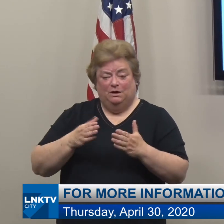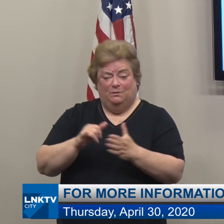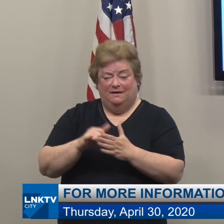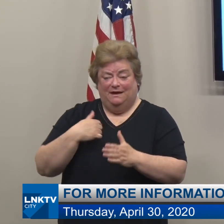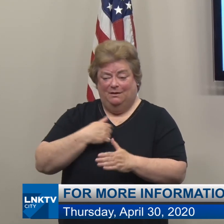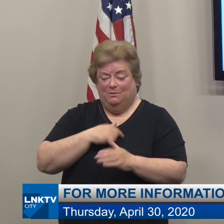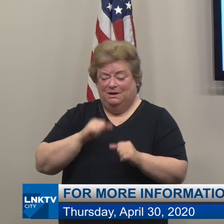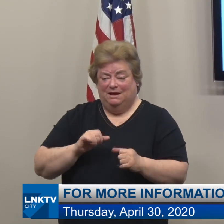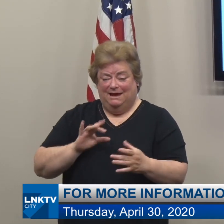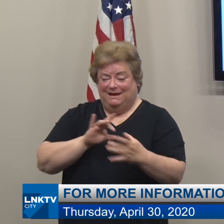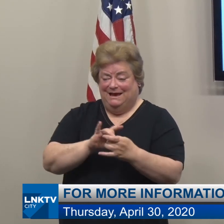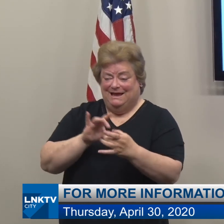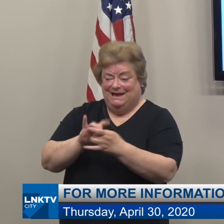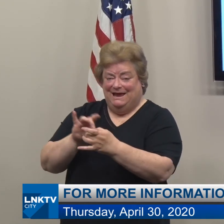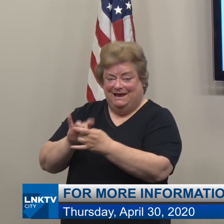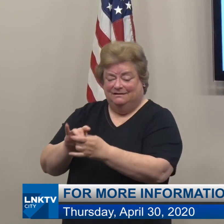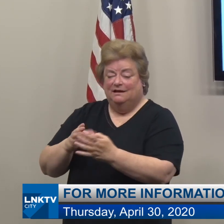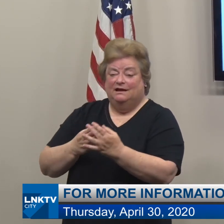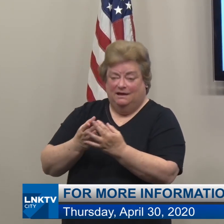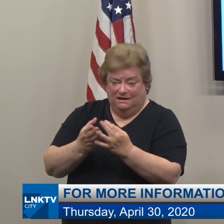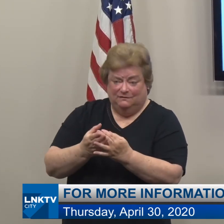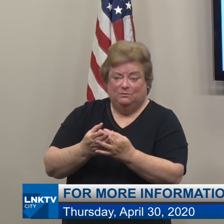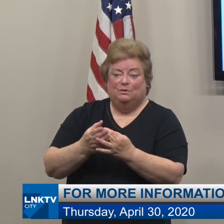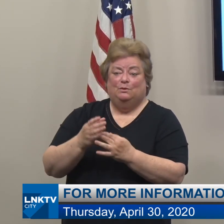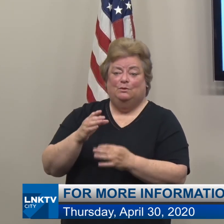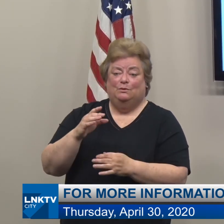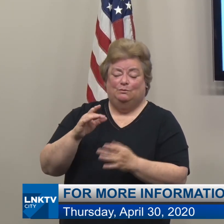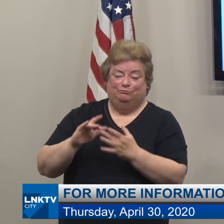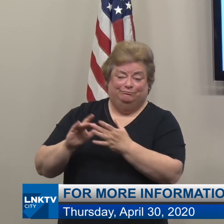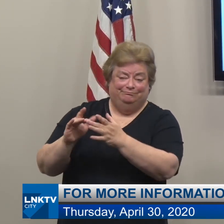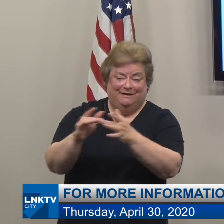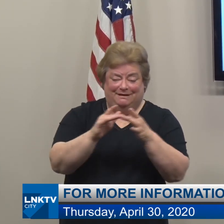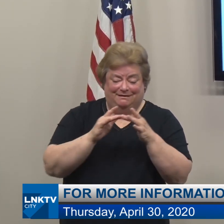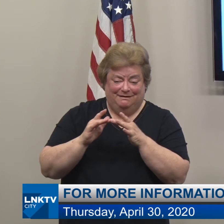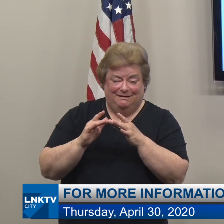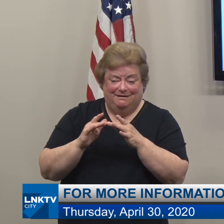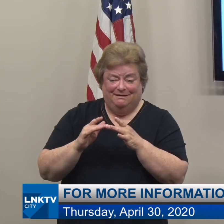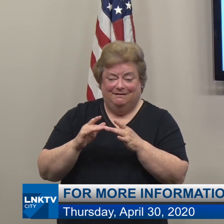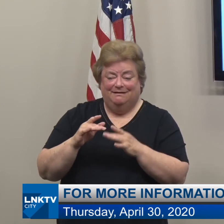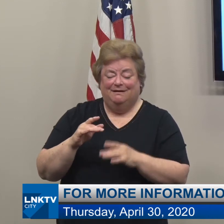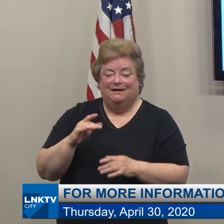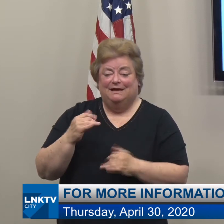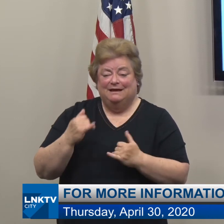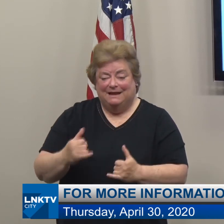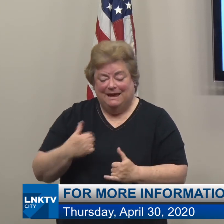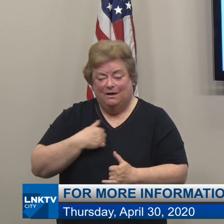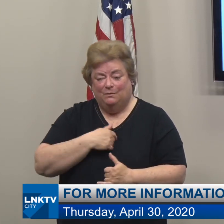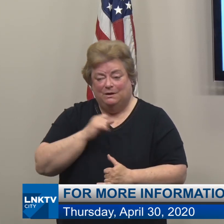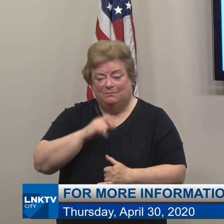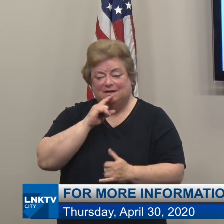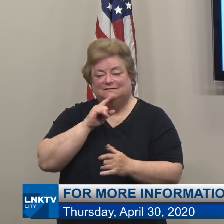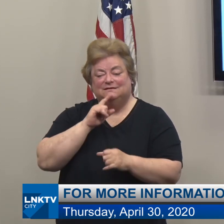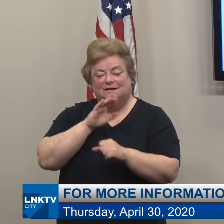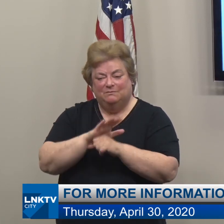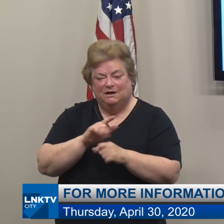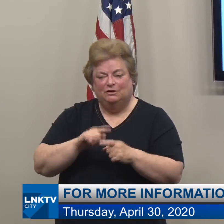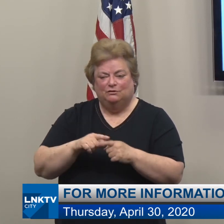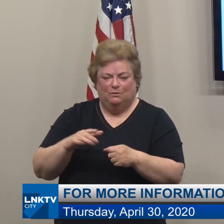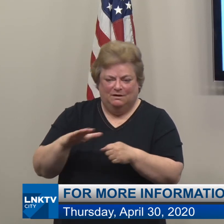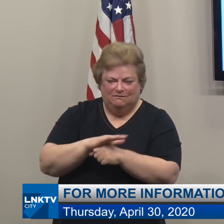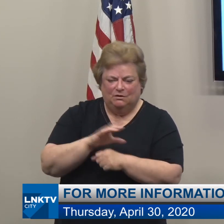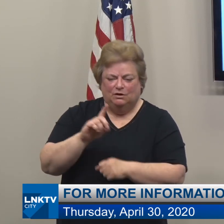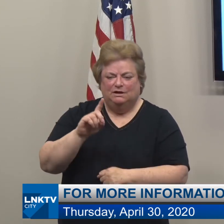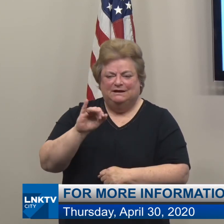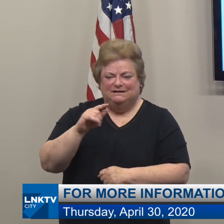connect with one another is through digital and remote platforms. Now more than ever before, we must commit to creating a fully